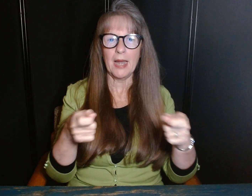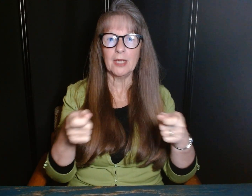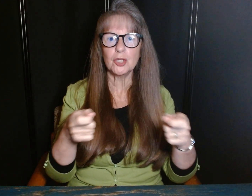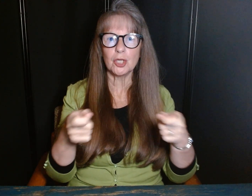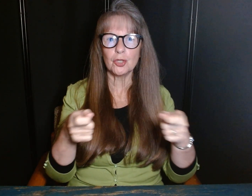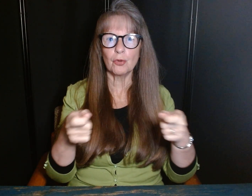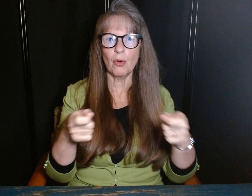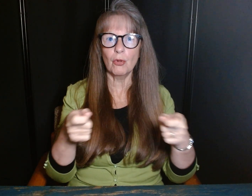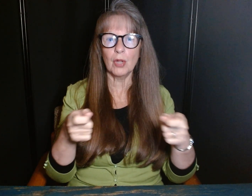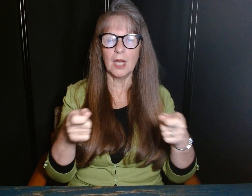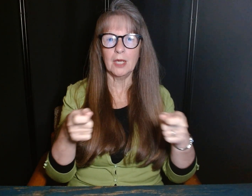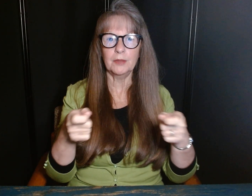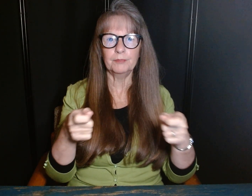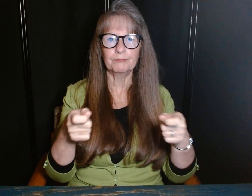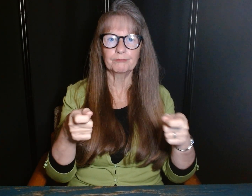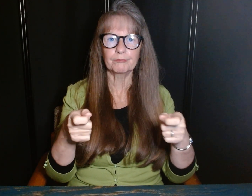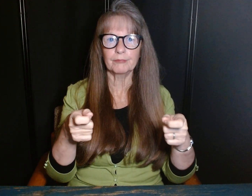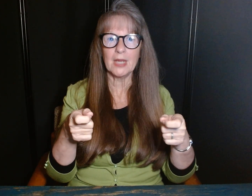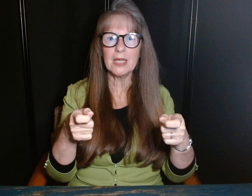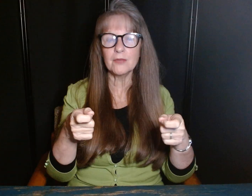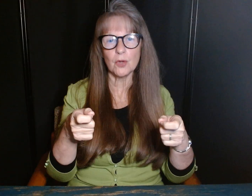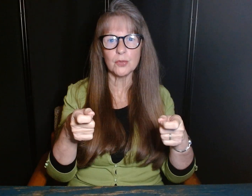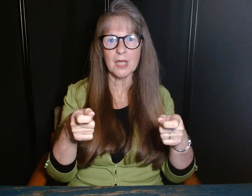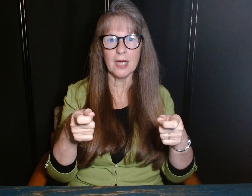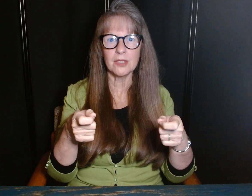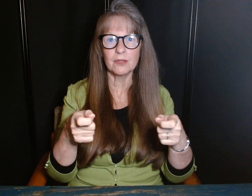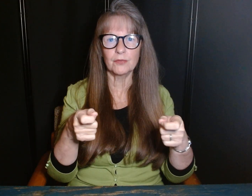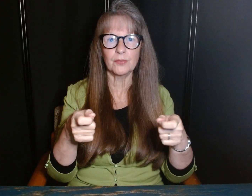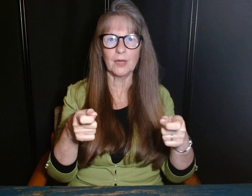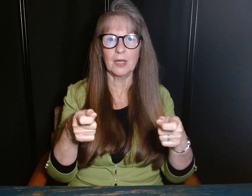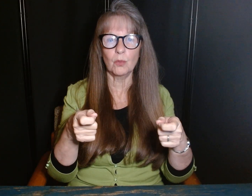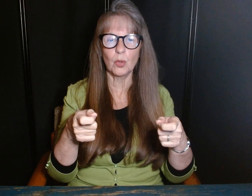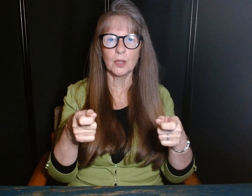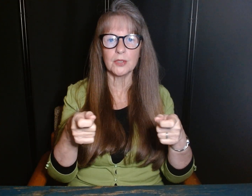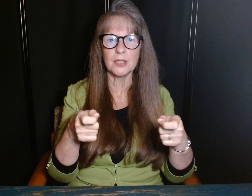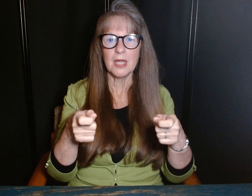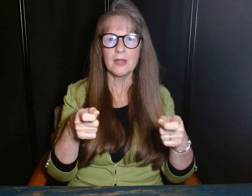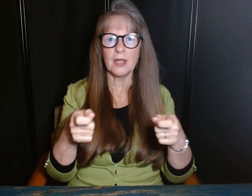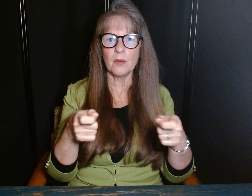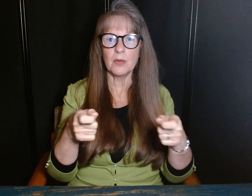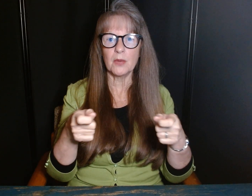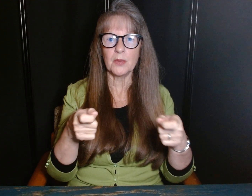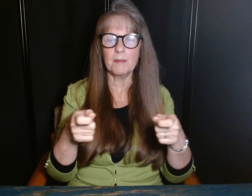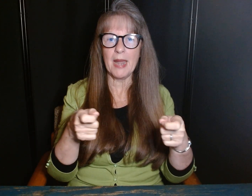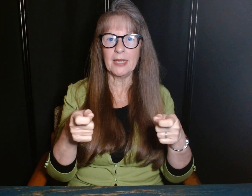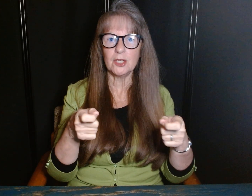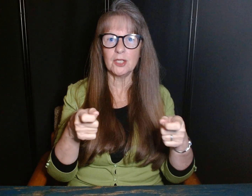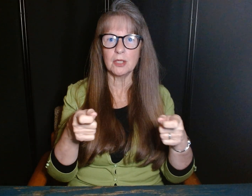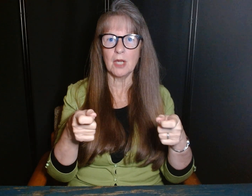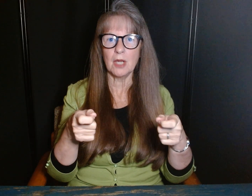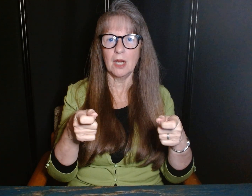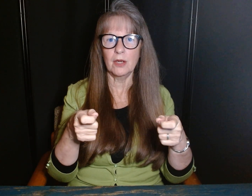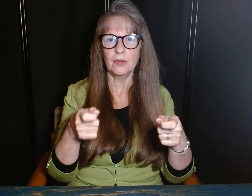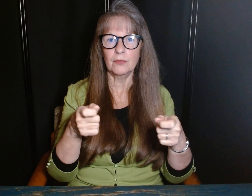manage, control, any of those kinds of words that go along with manage